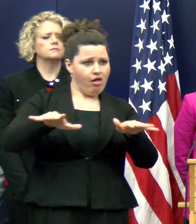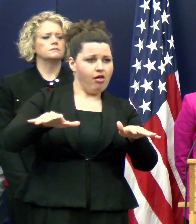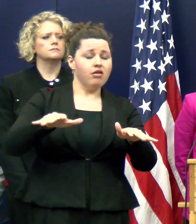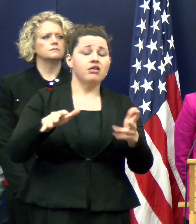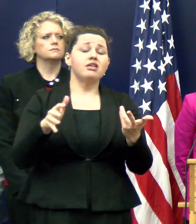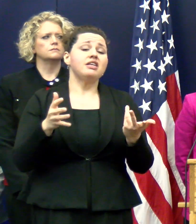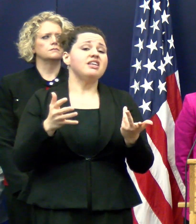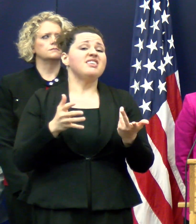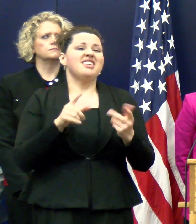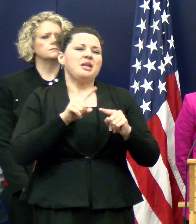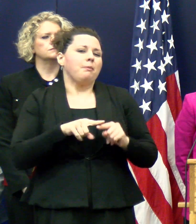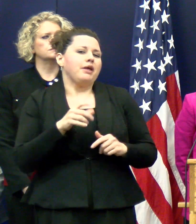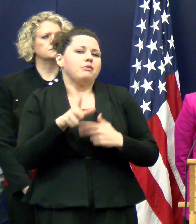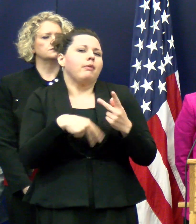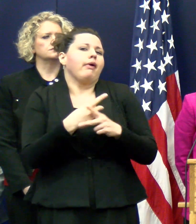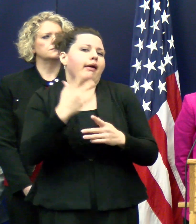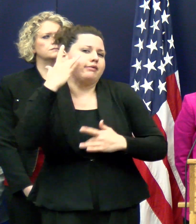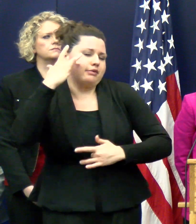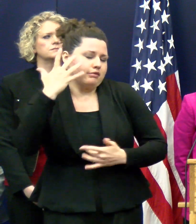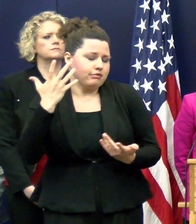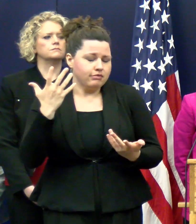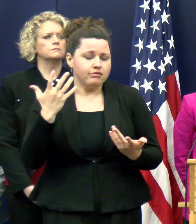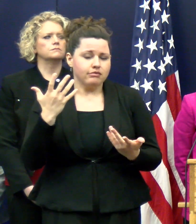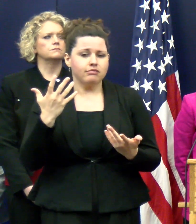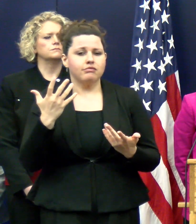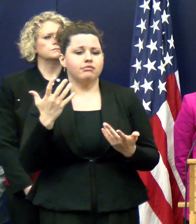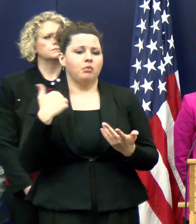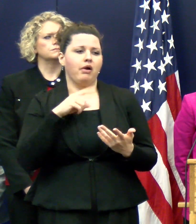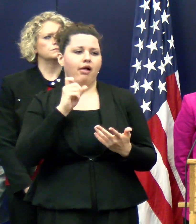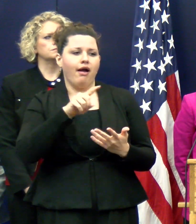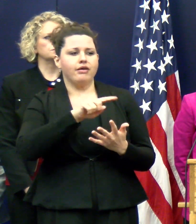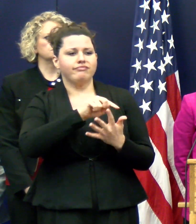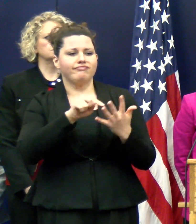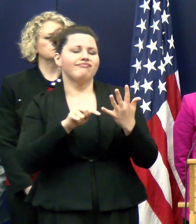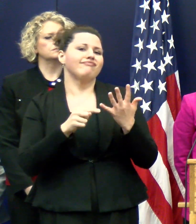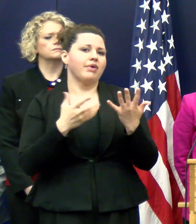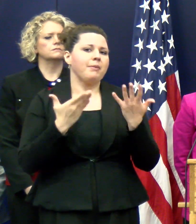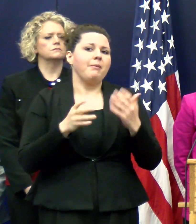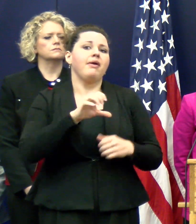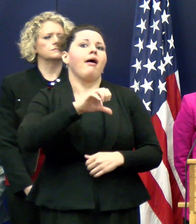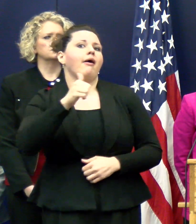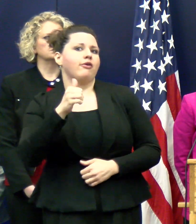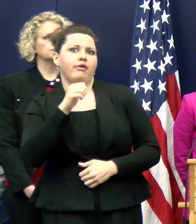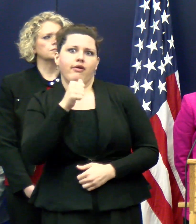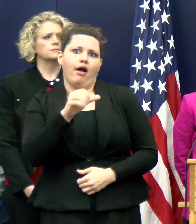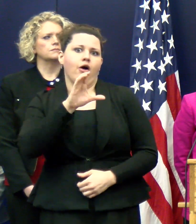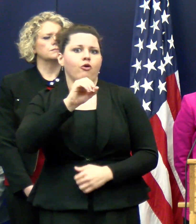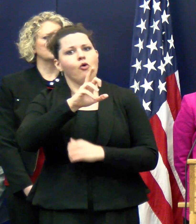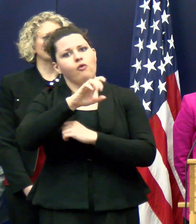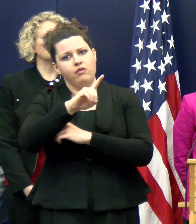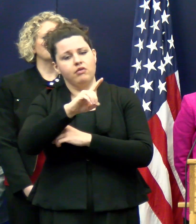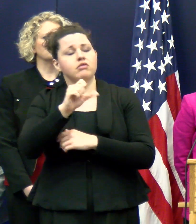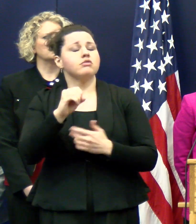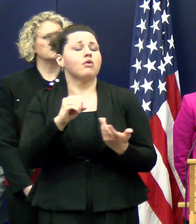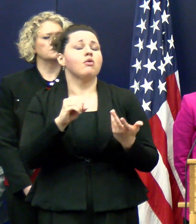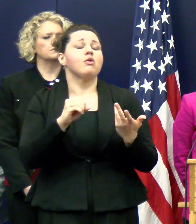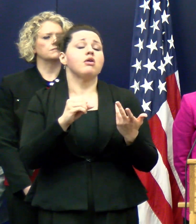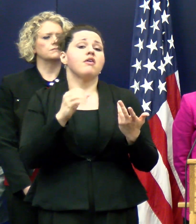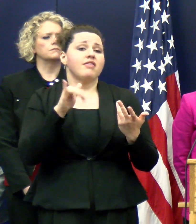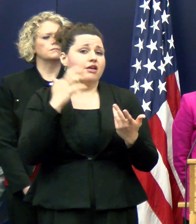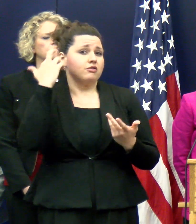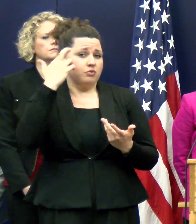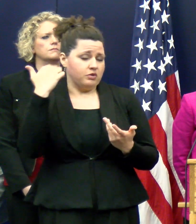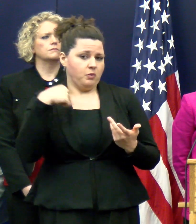And depending on the illness, whether it's something else, we ask about those relevant risk factors as well. And so that's kind of how we make